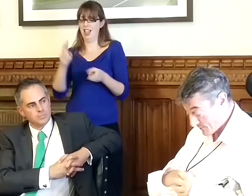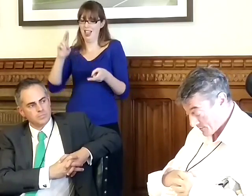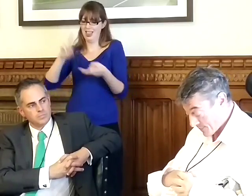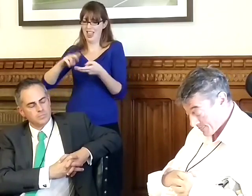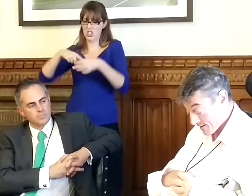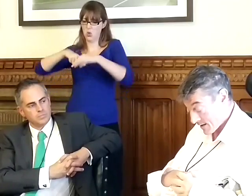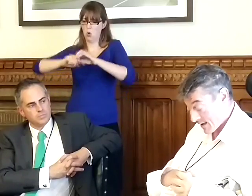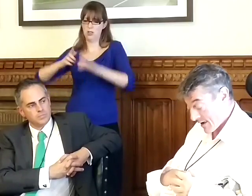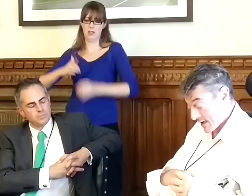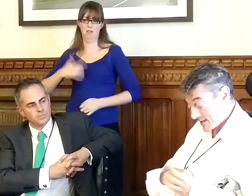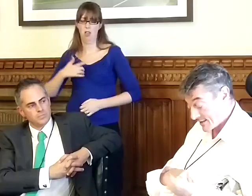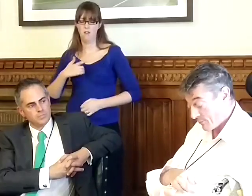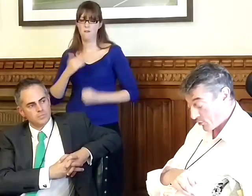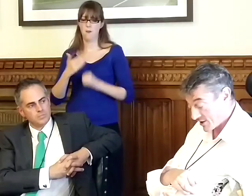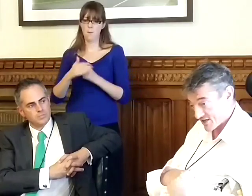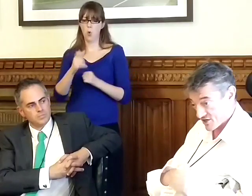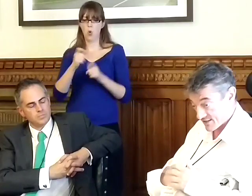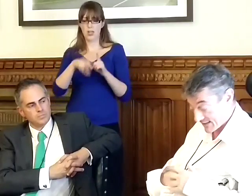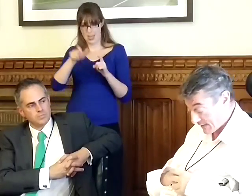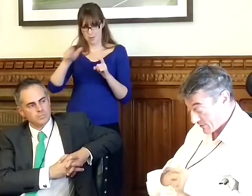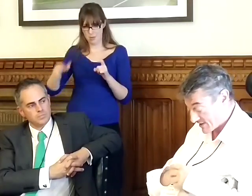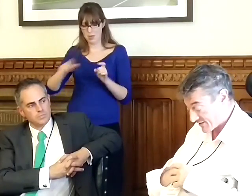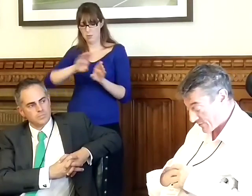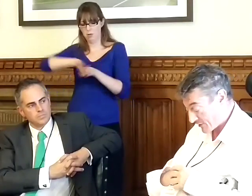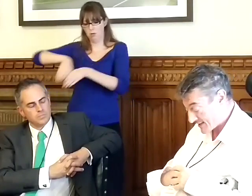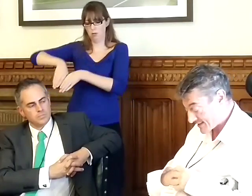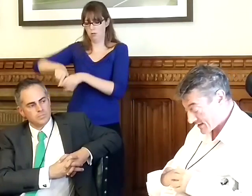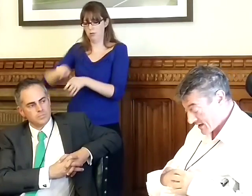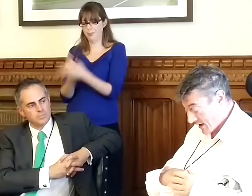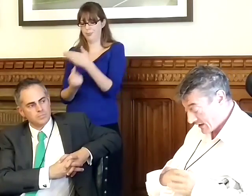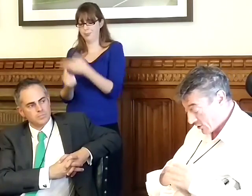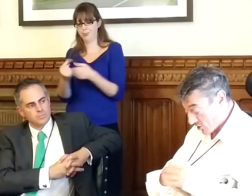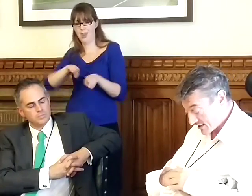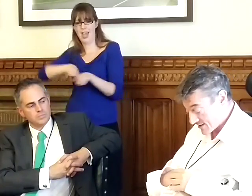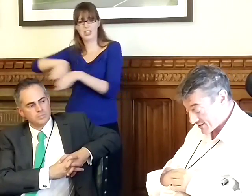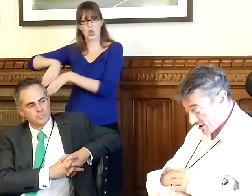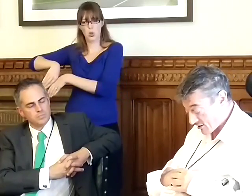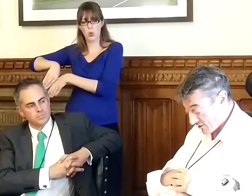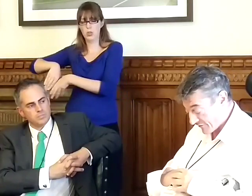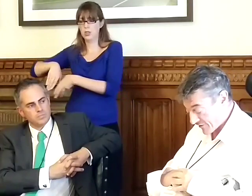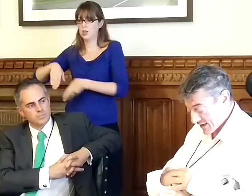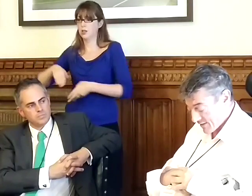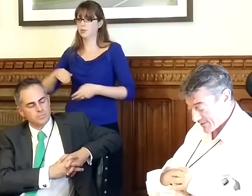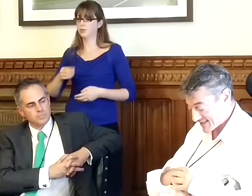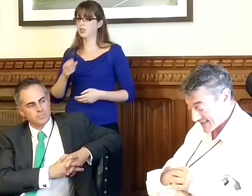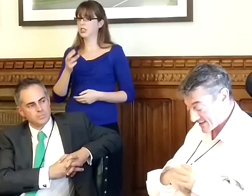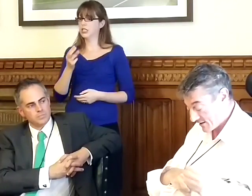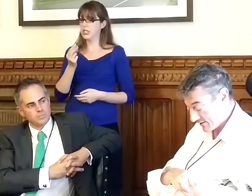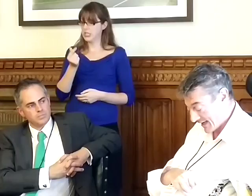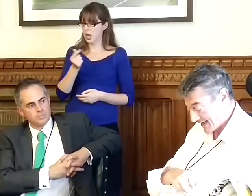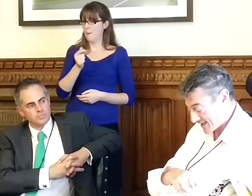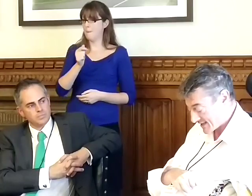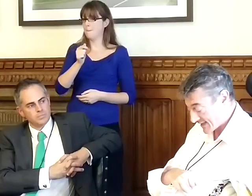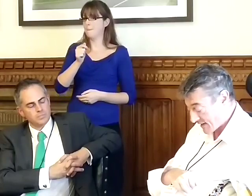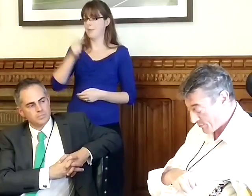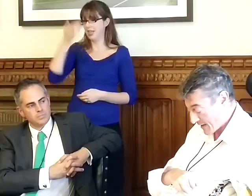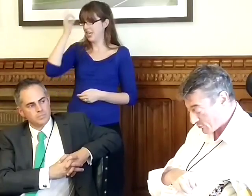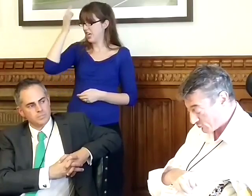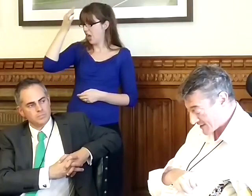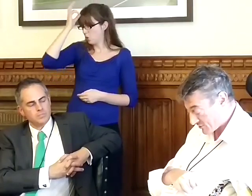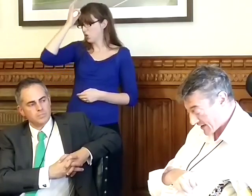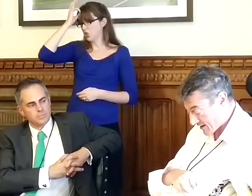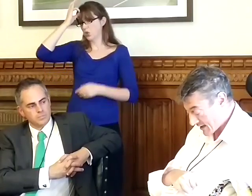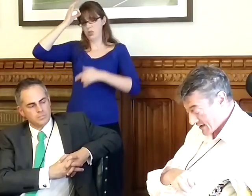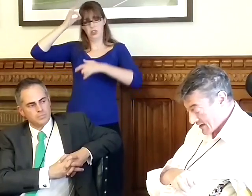disabled people. Some politicians and elements of the press are locked in a cycle of persistent